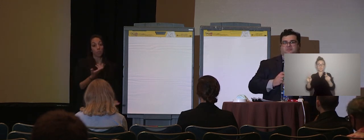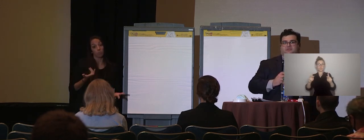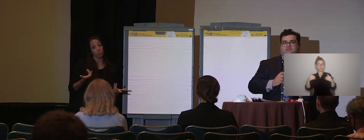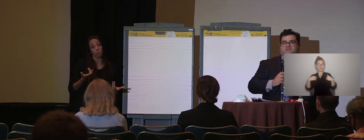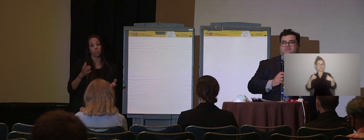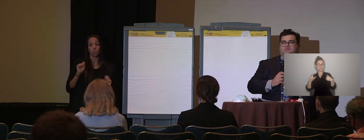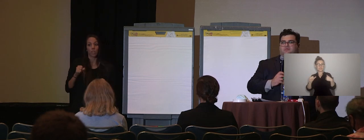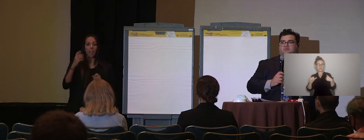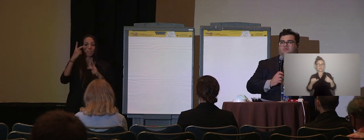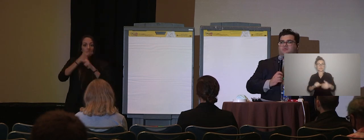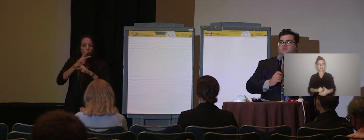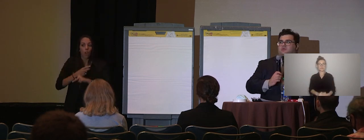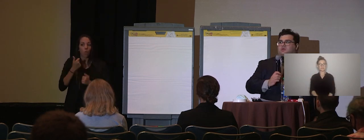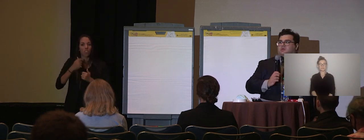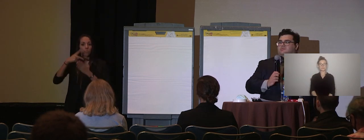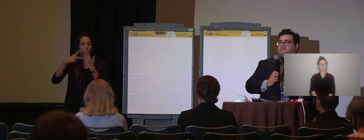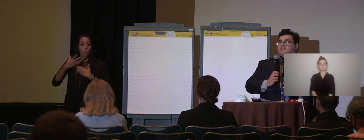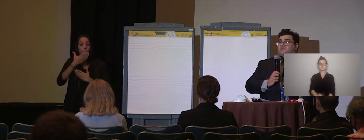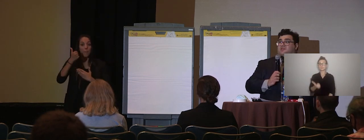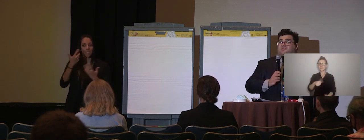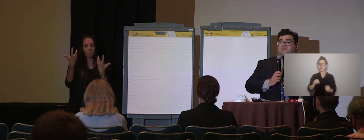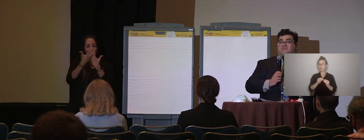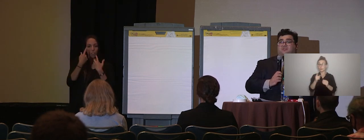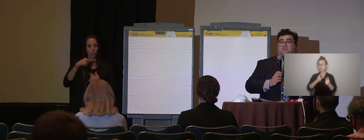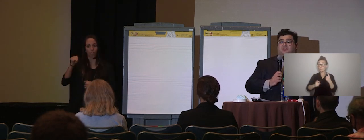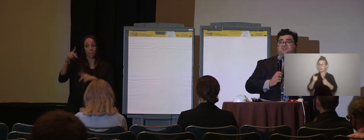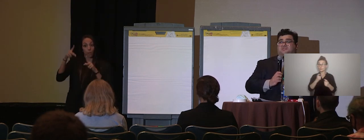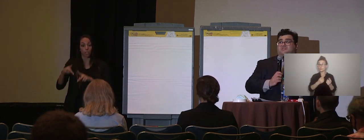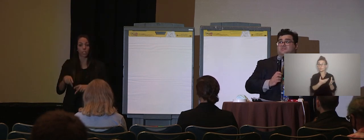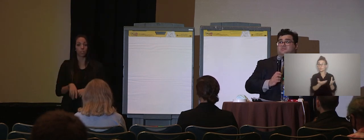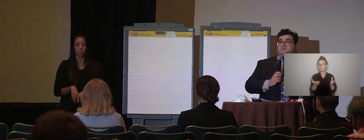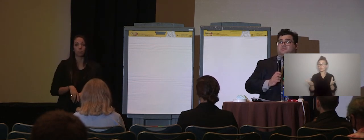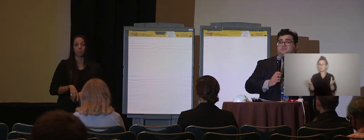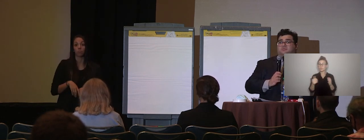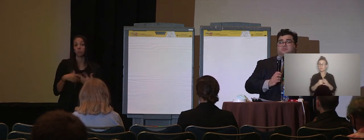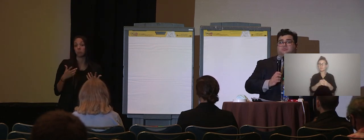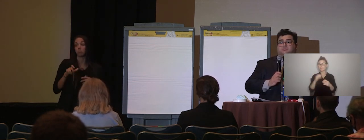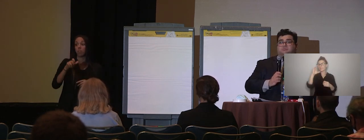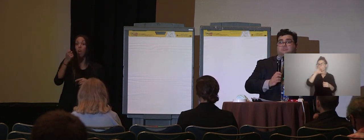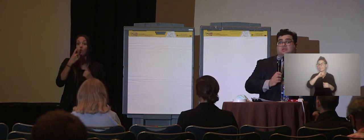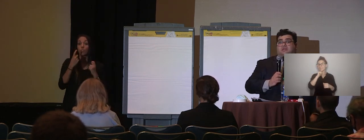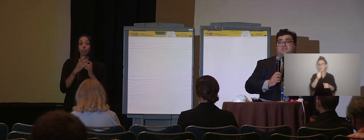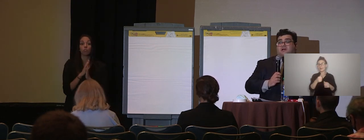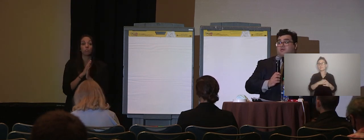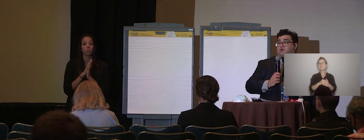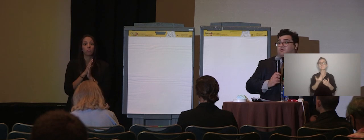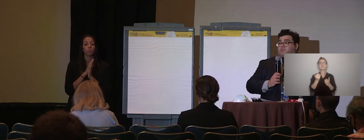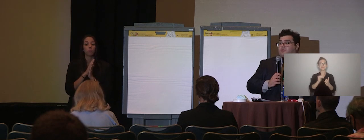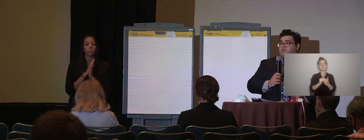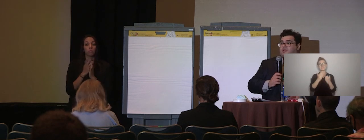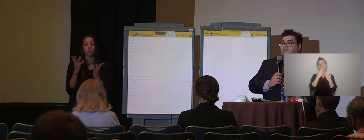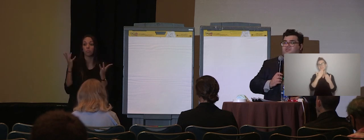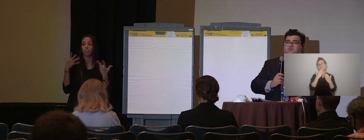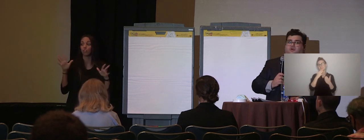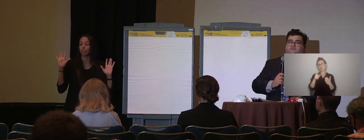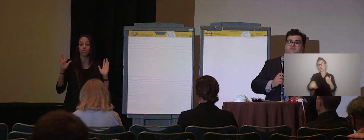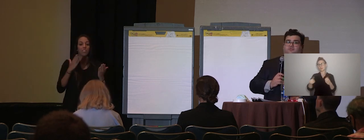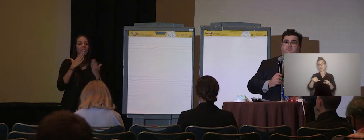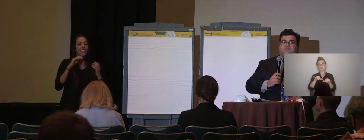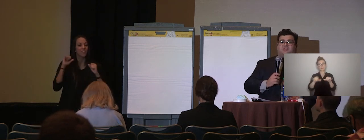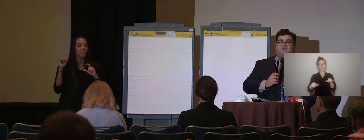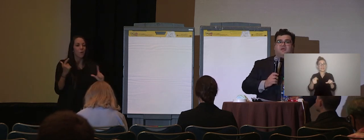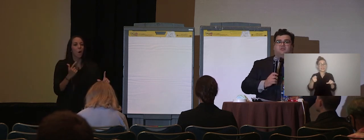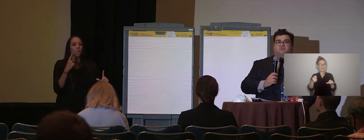with disabilities. Does anyone else have any other questions? I guess not. Well, I thank you all